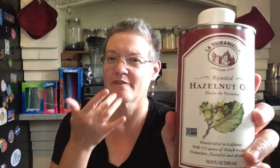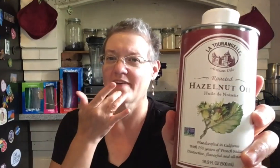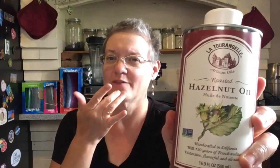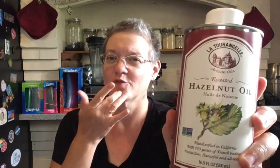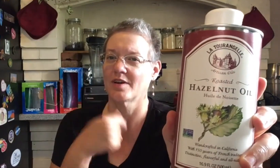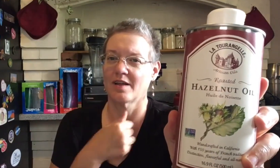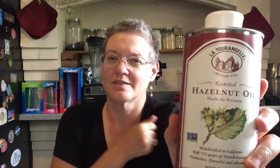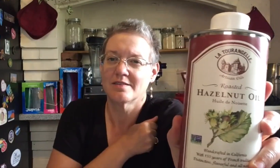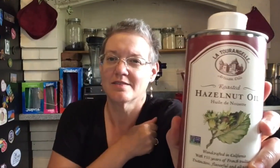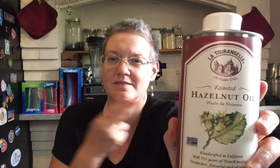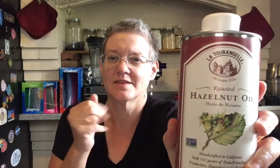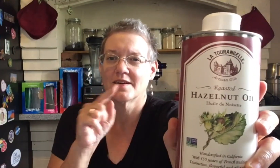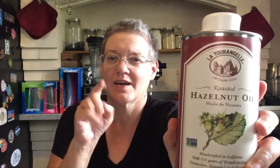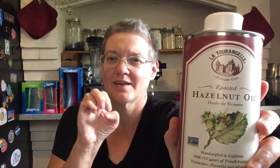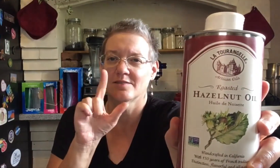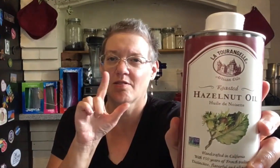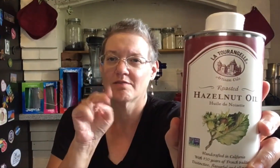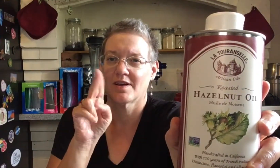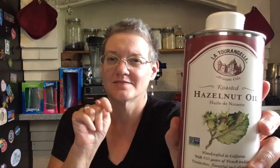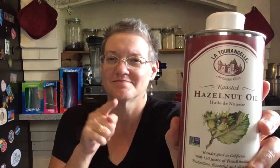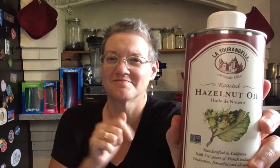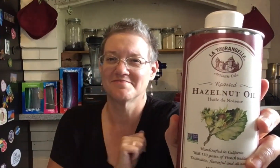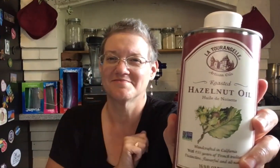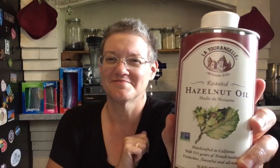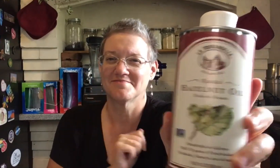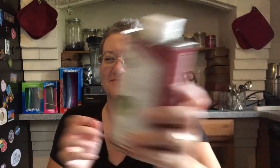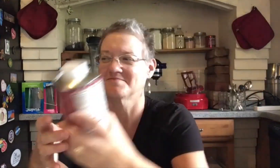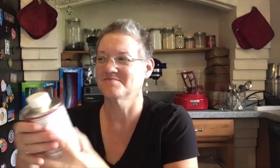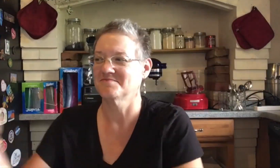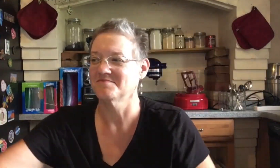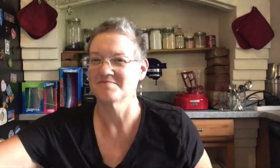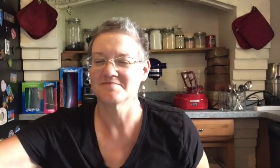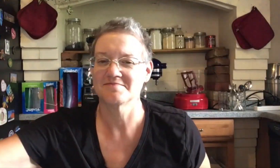And another favorite. I love hazelnuts.